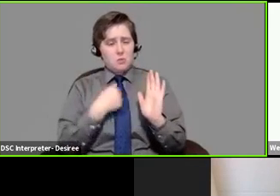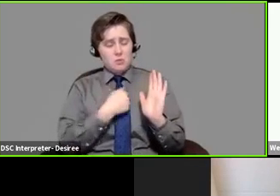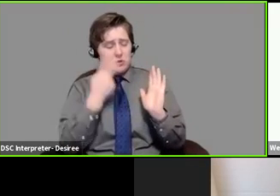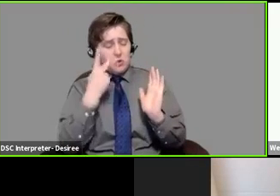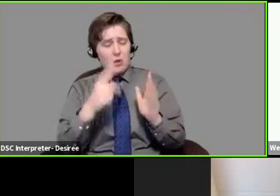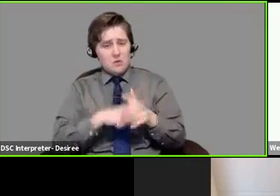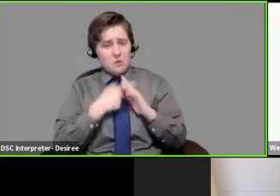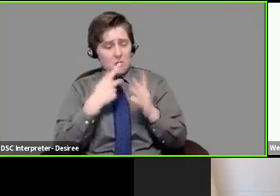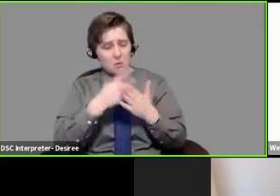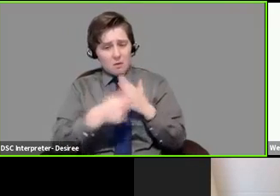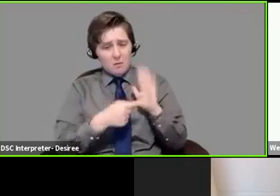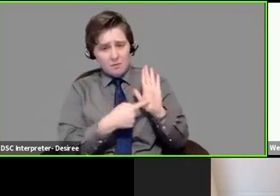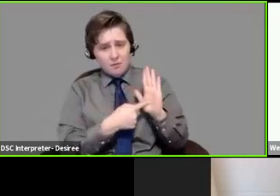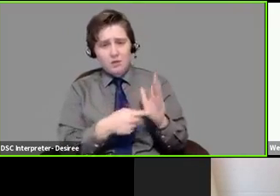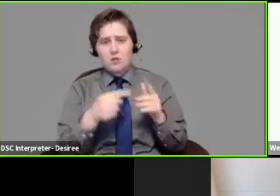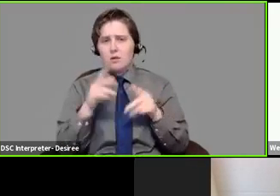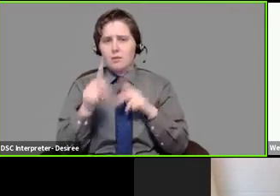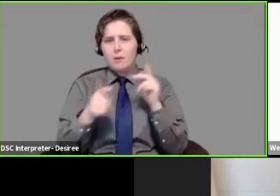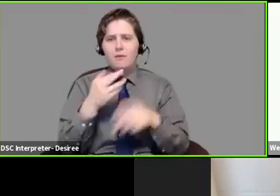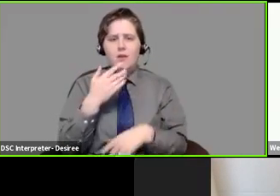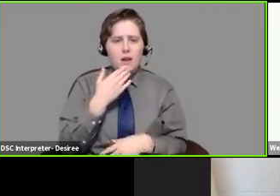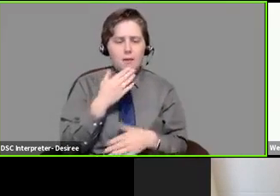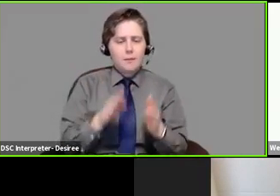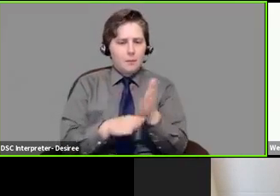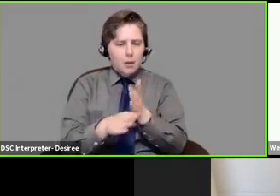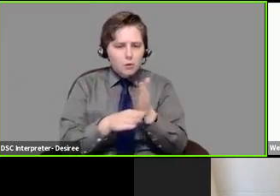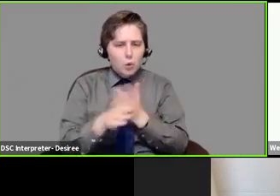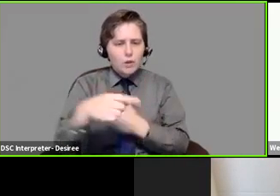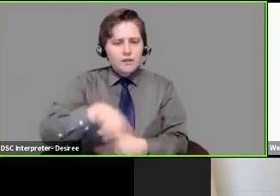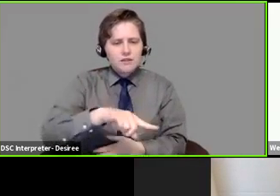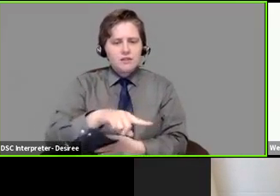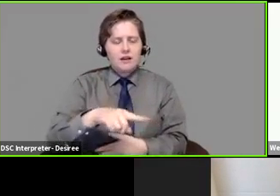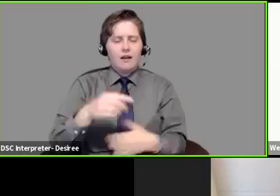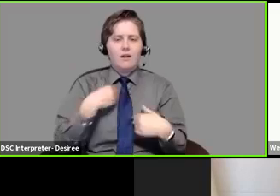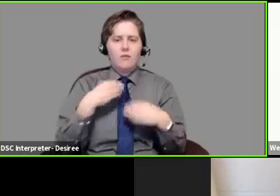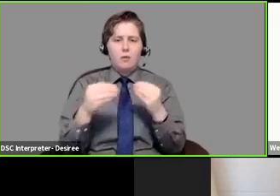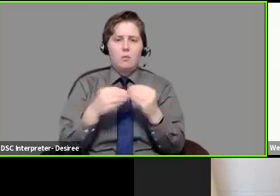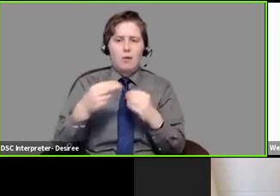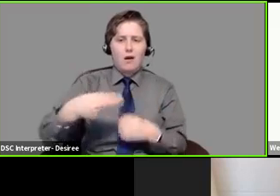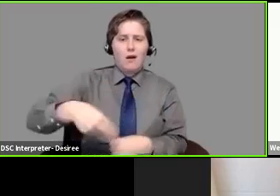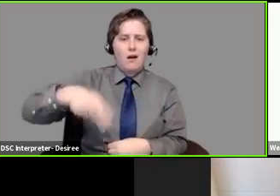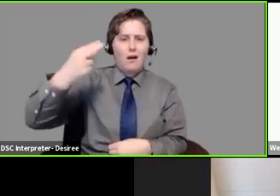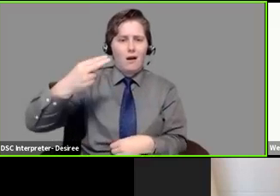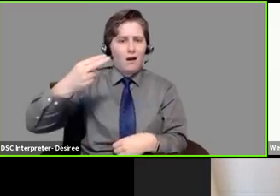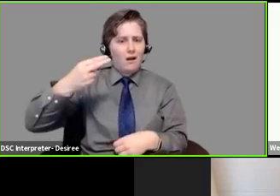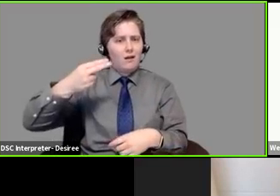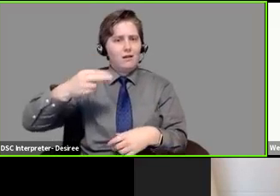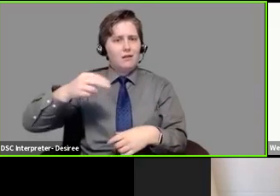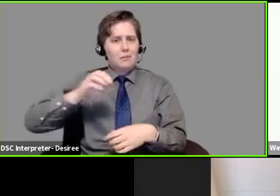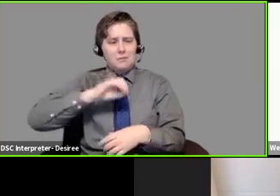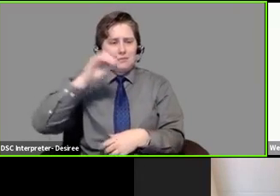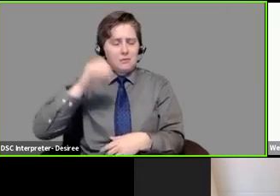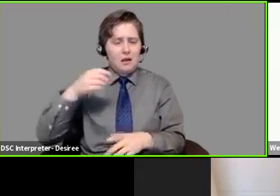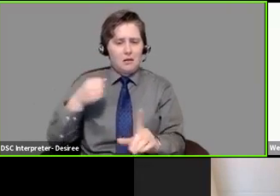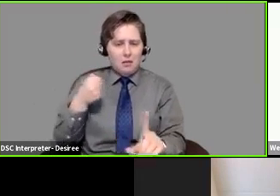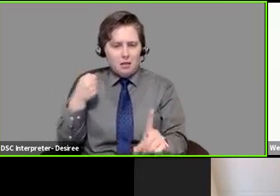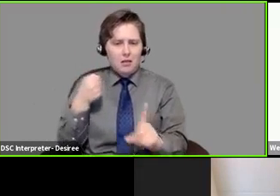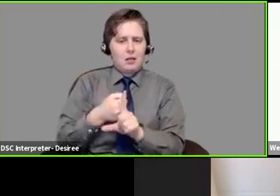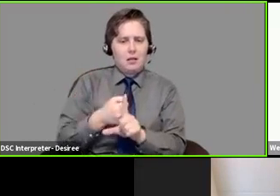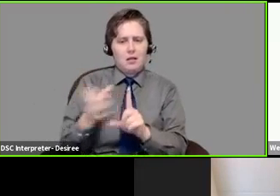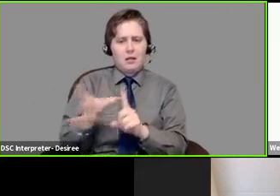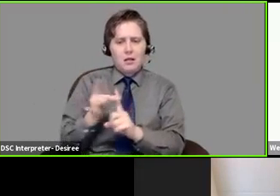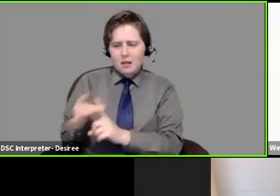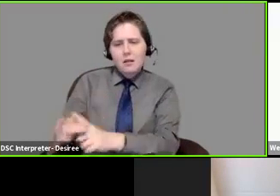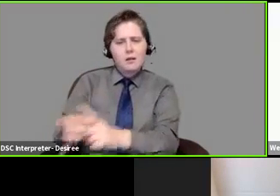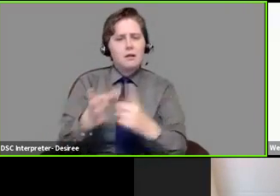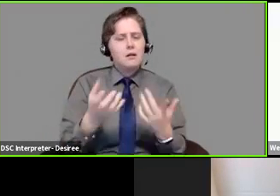indicates that people of color, the minority individuals, have much higher incidences of the impact of the virus, and it